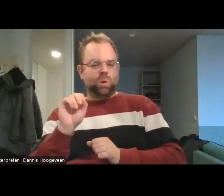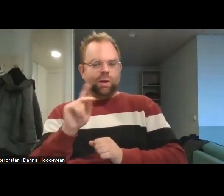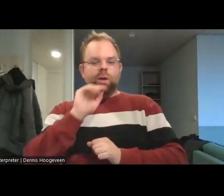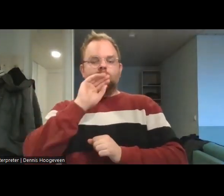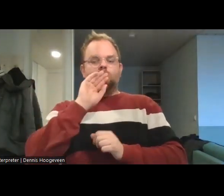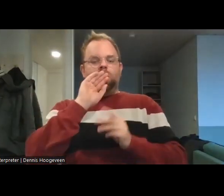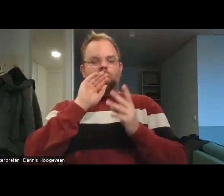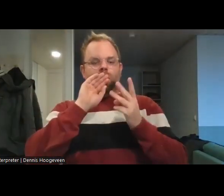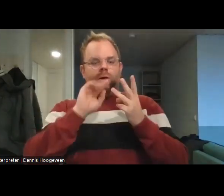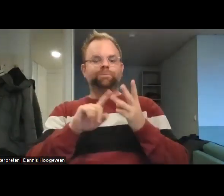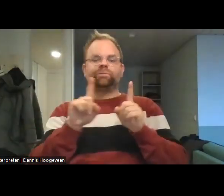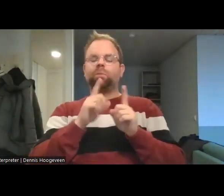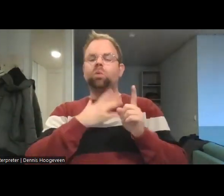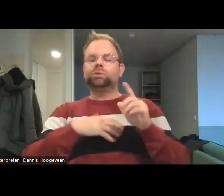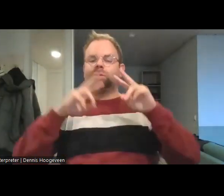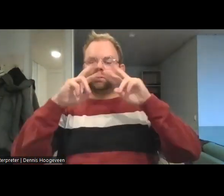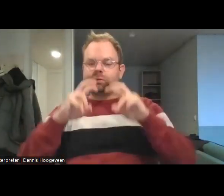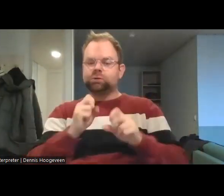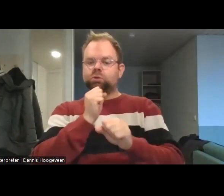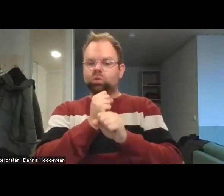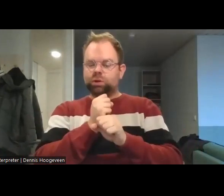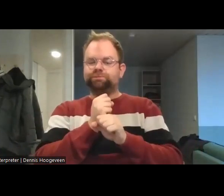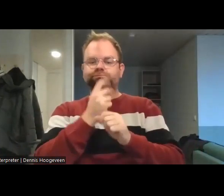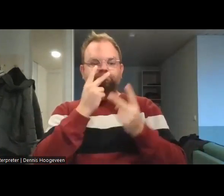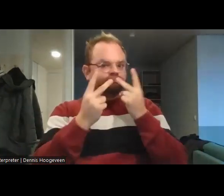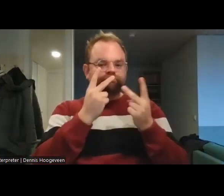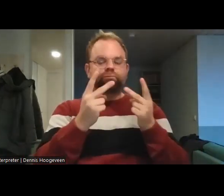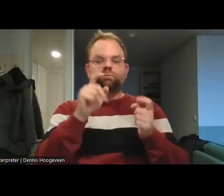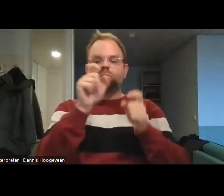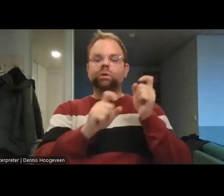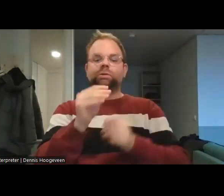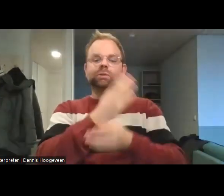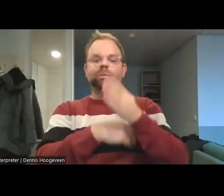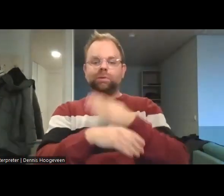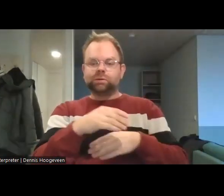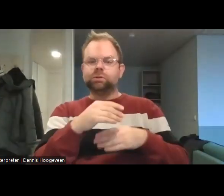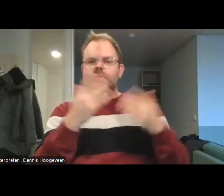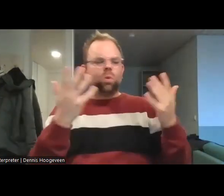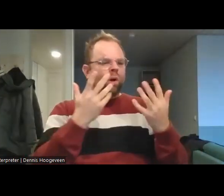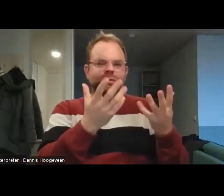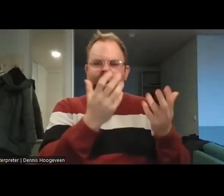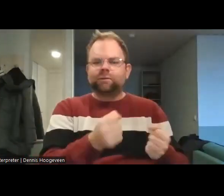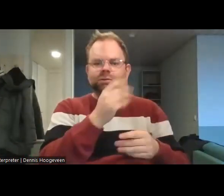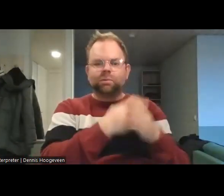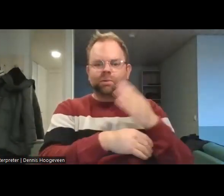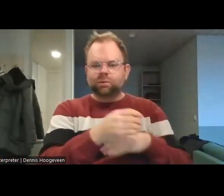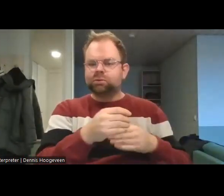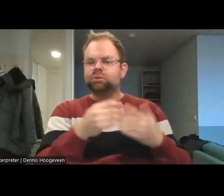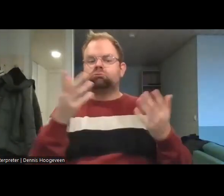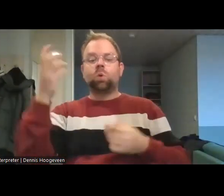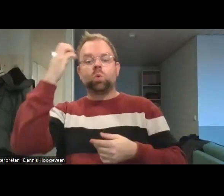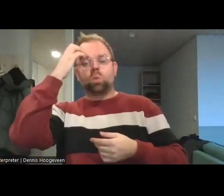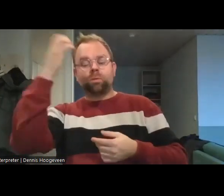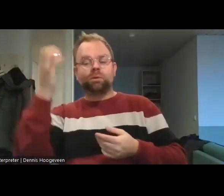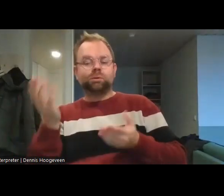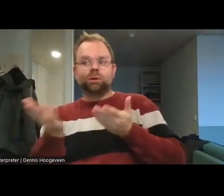note of this and include as well into our compilation of points.